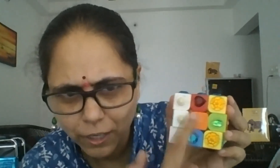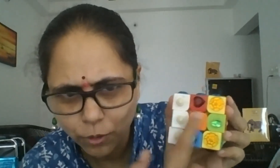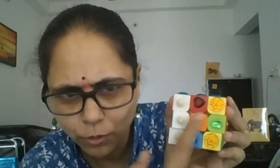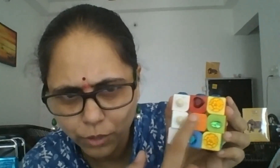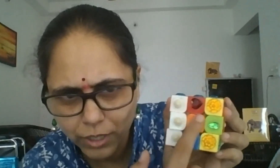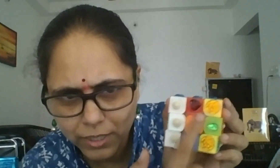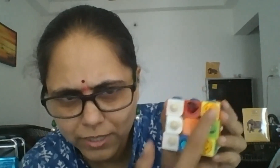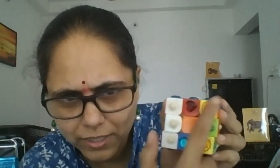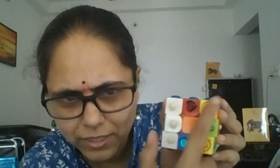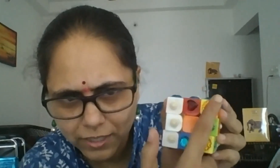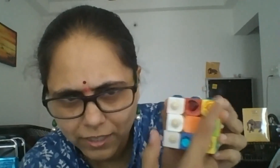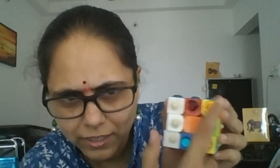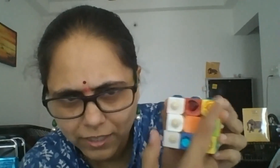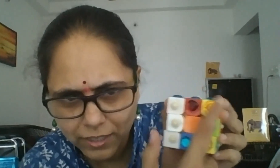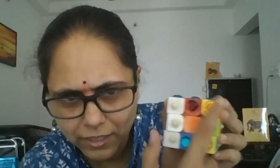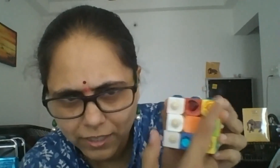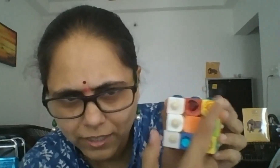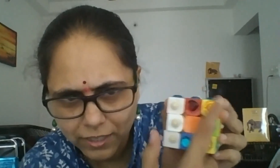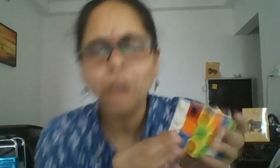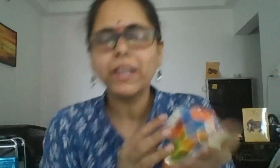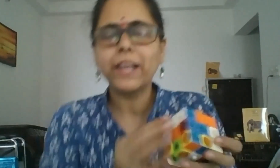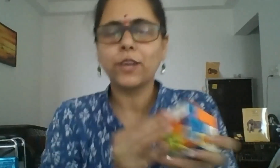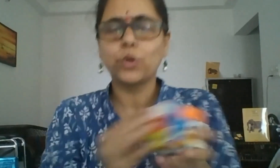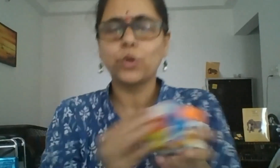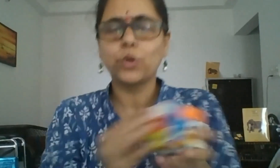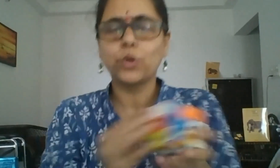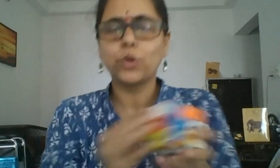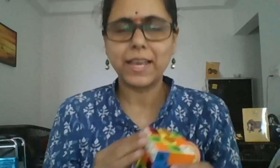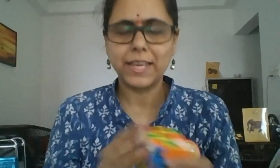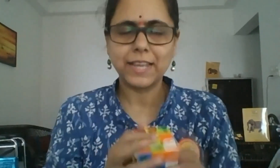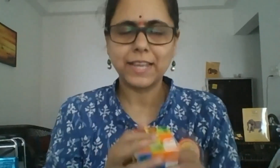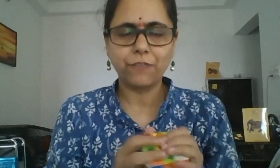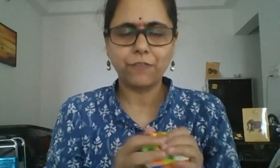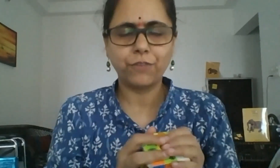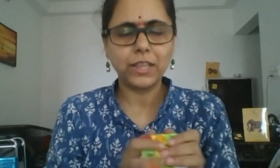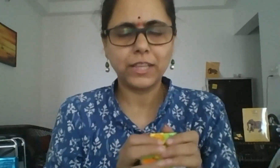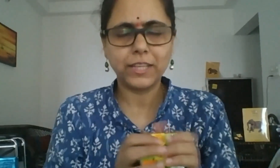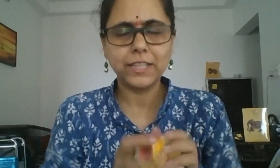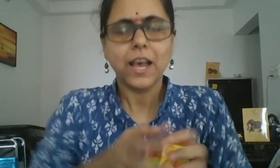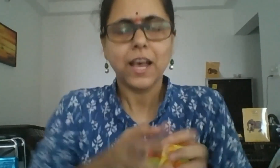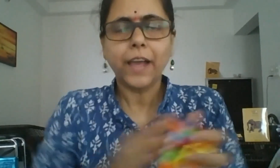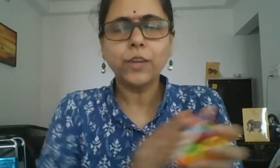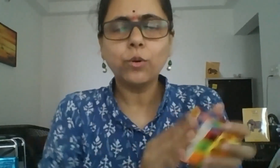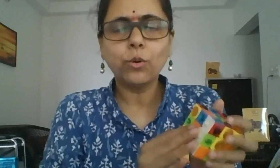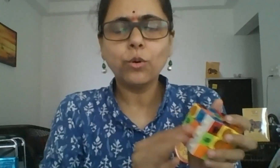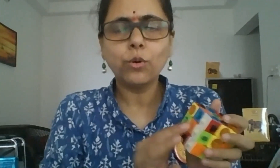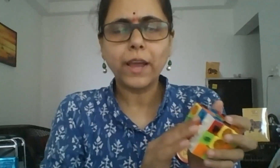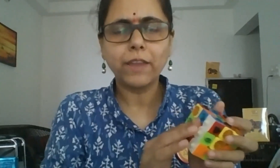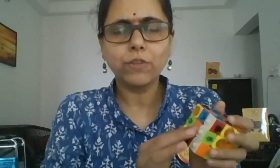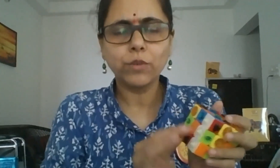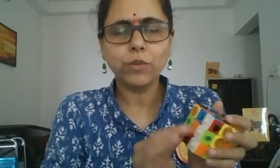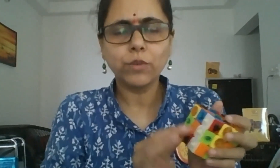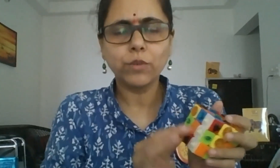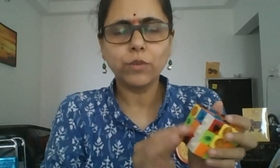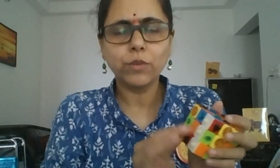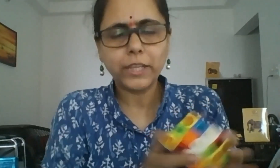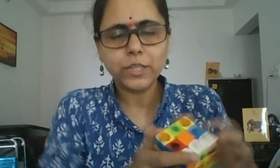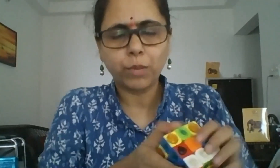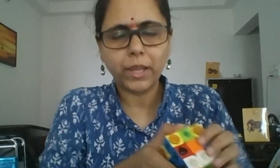yellow is this. So now when I close my eyes and I feel this, I know, oh, I have to get all these plane